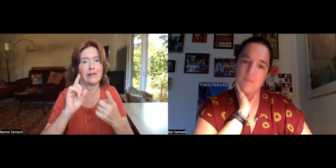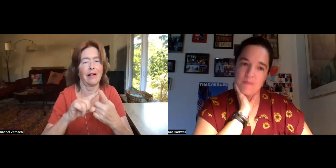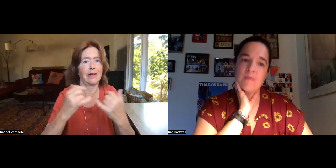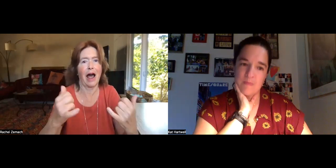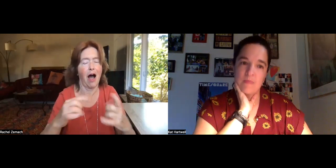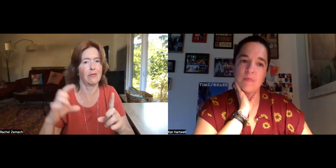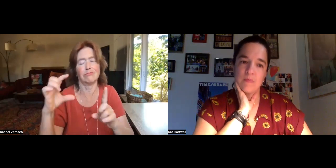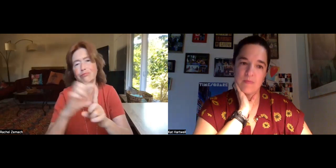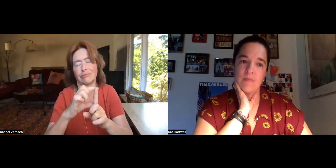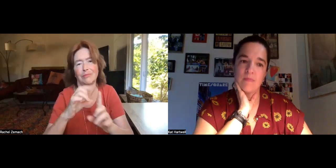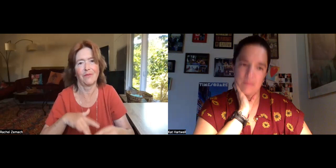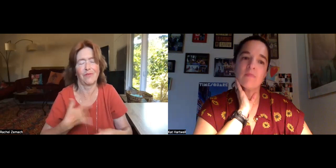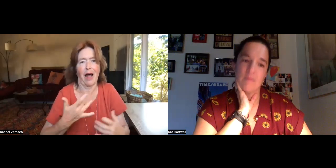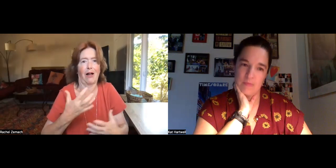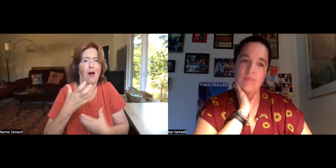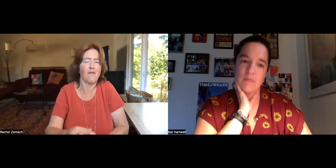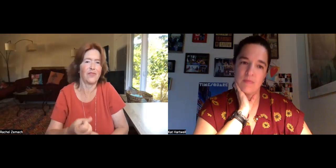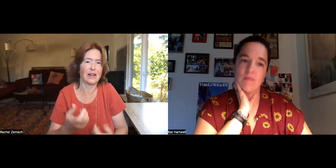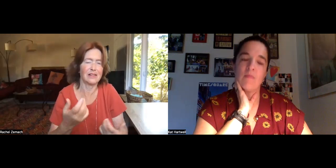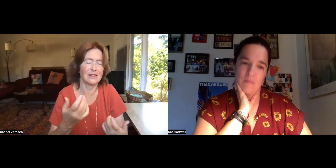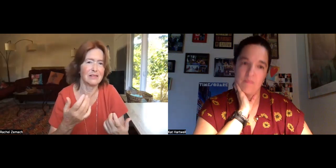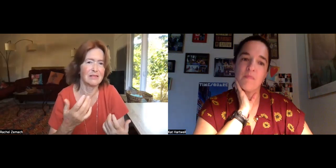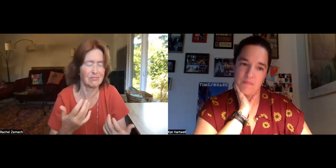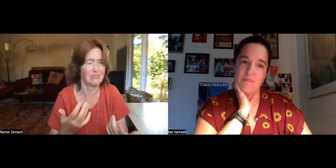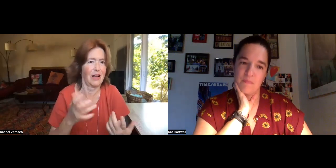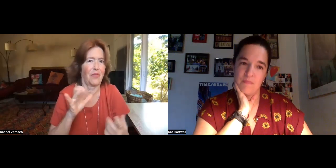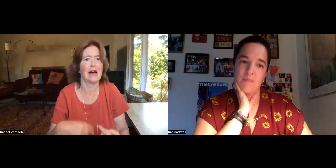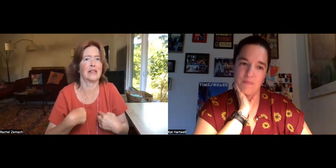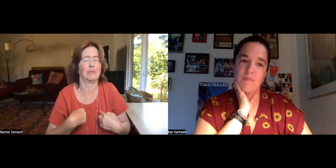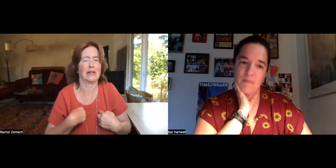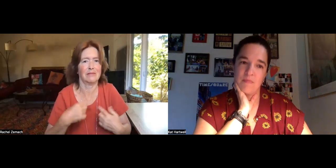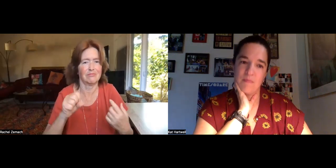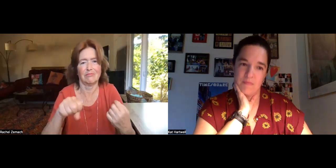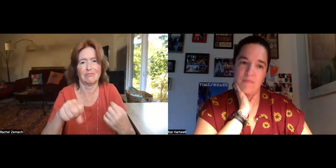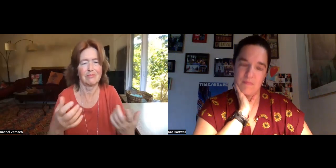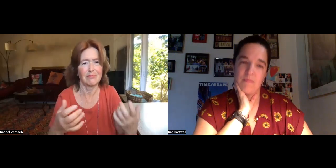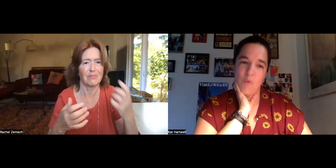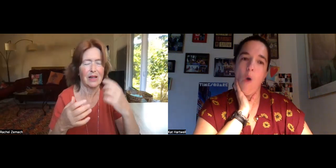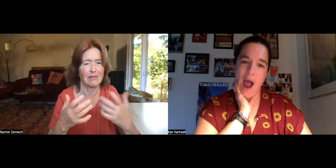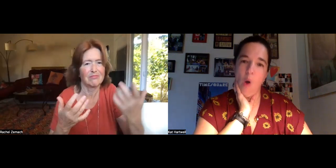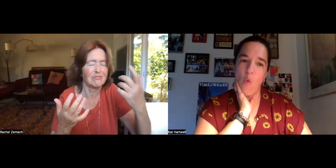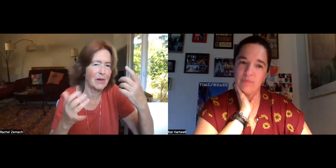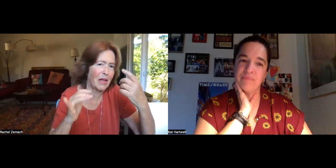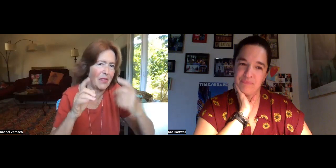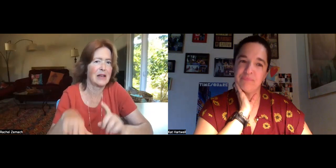feel now very confident. Me. Wow.